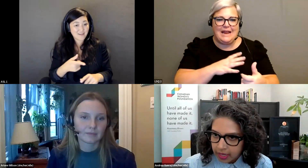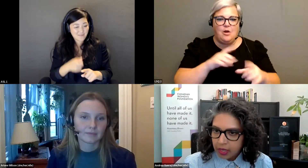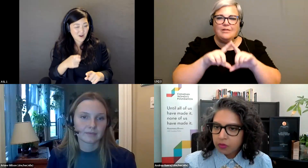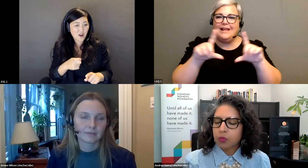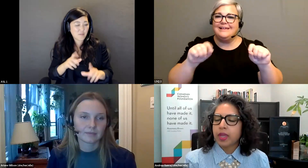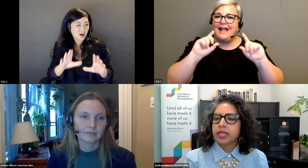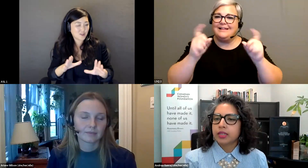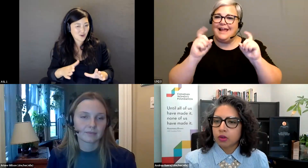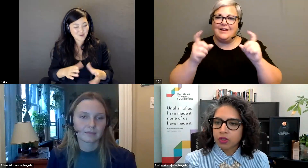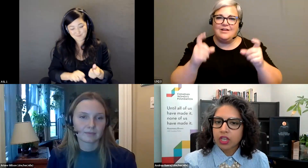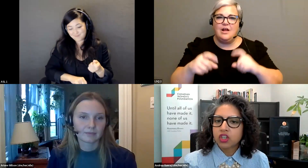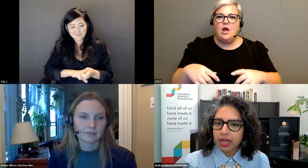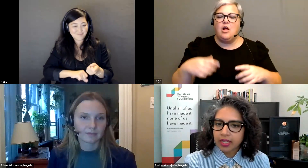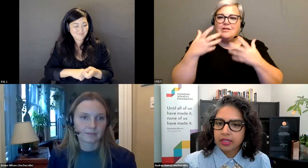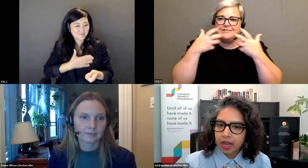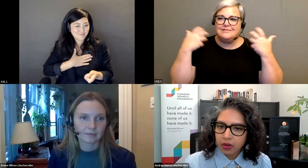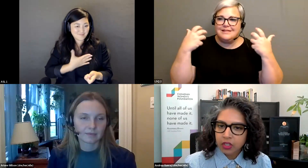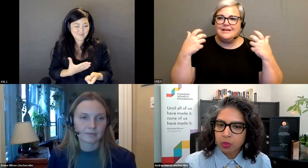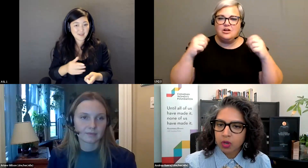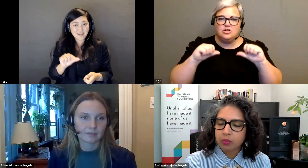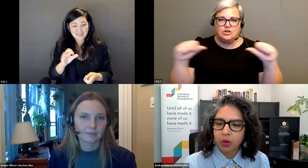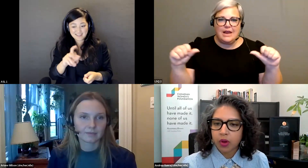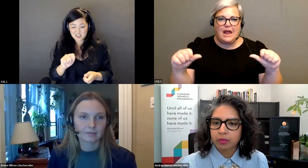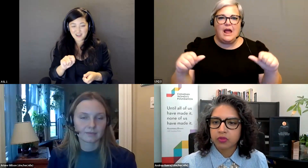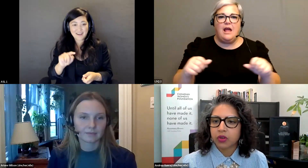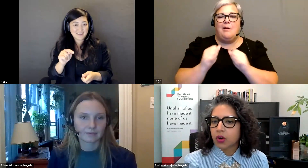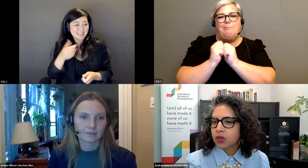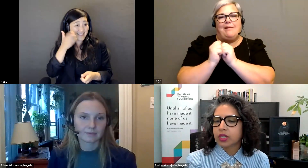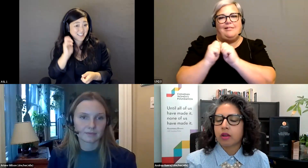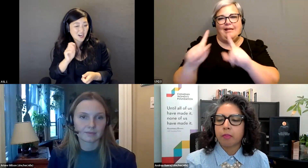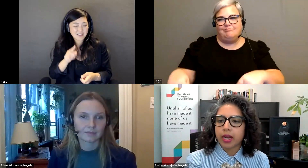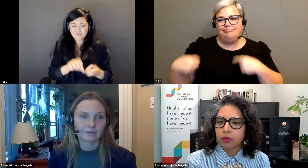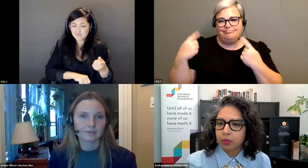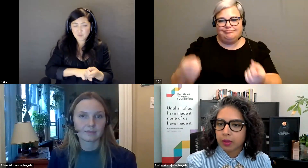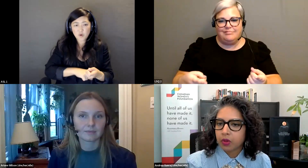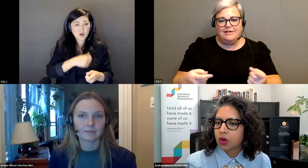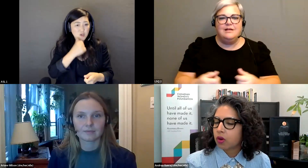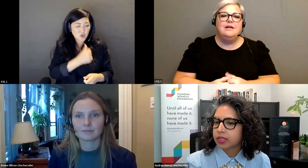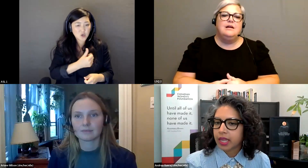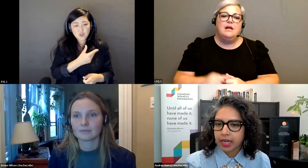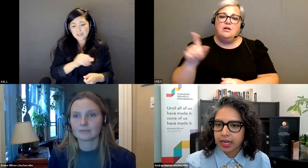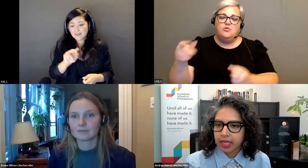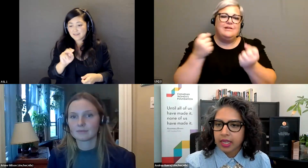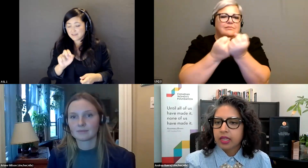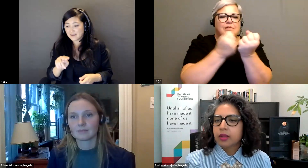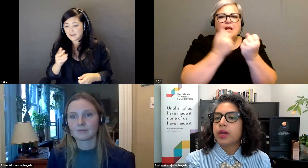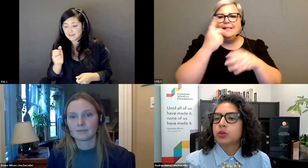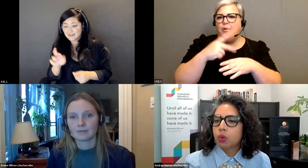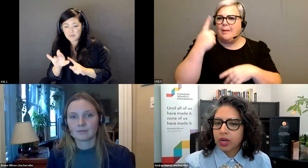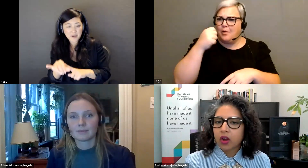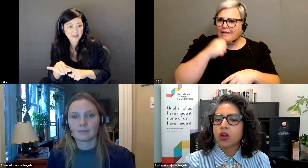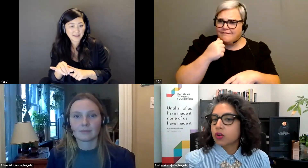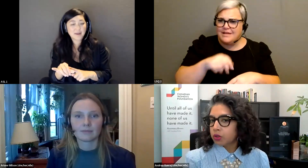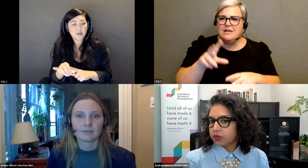Tiger. For many years, Giant Tiger has supported programs for girls and non-binary people across Canada